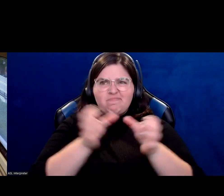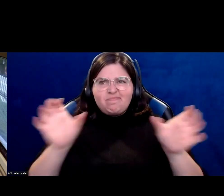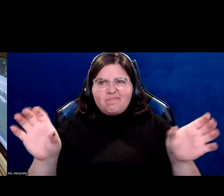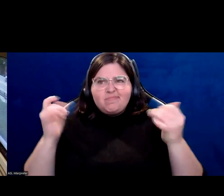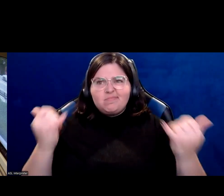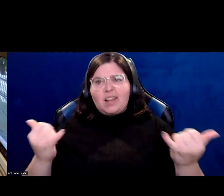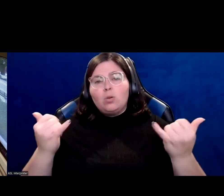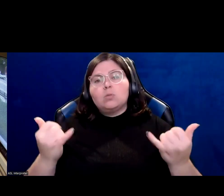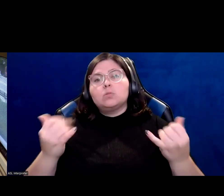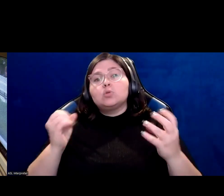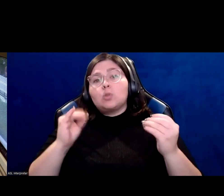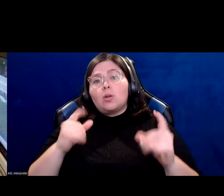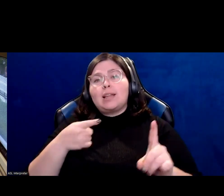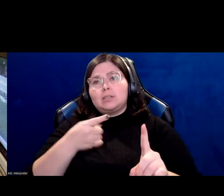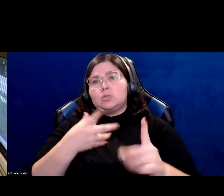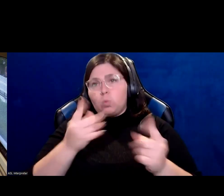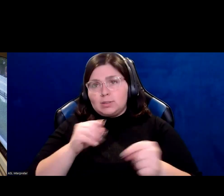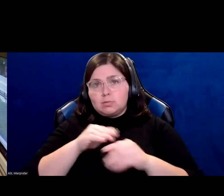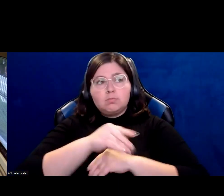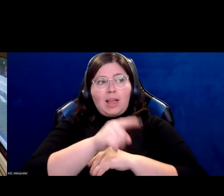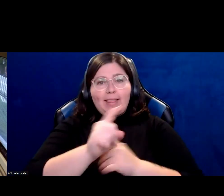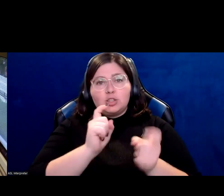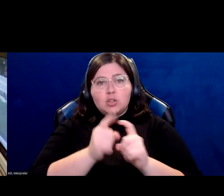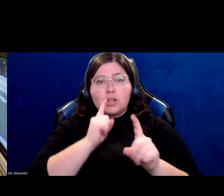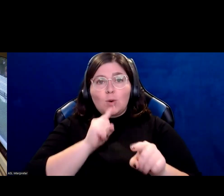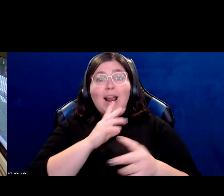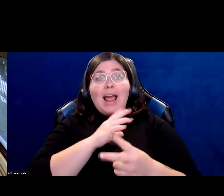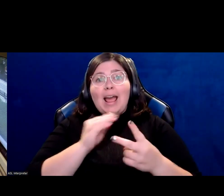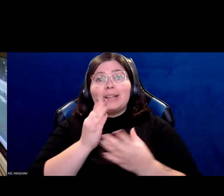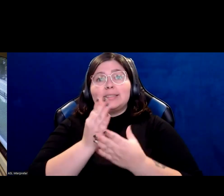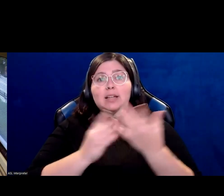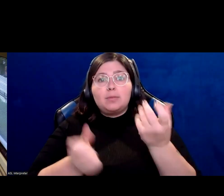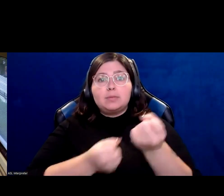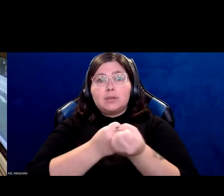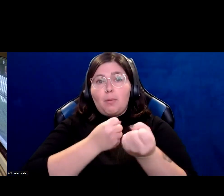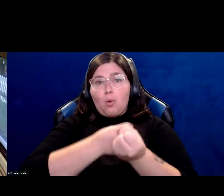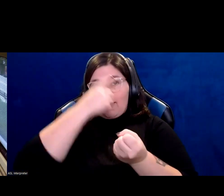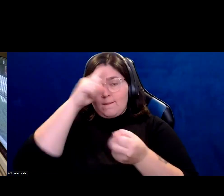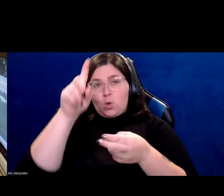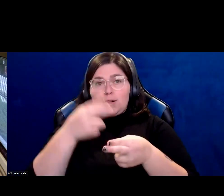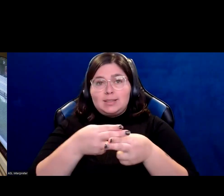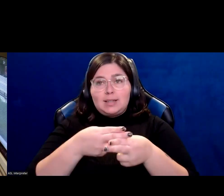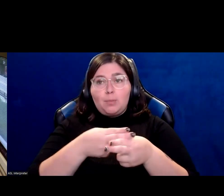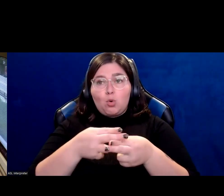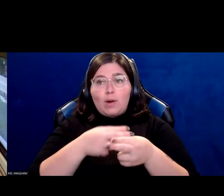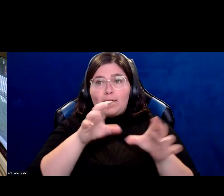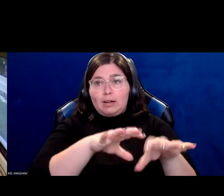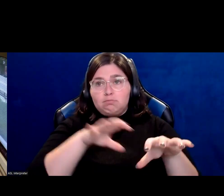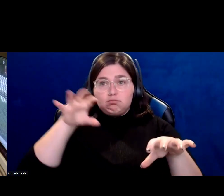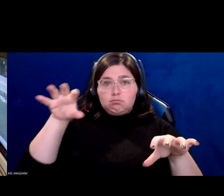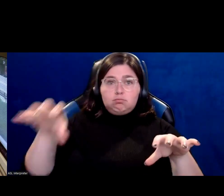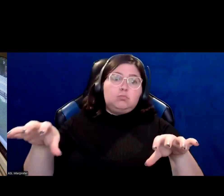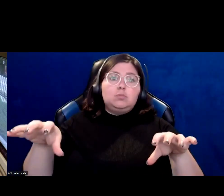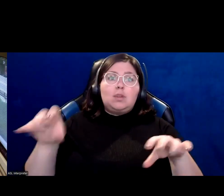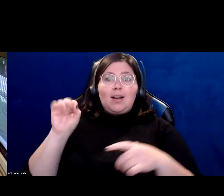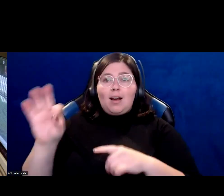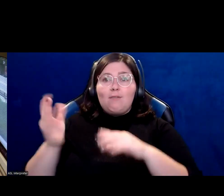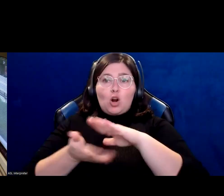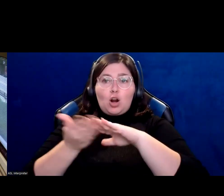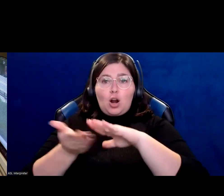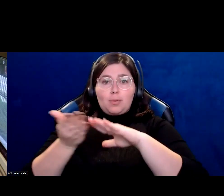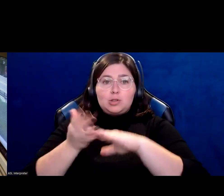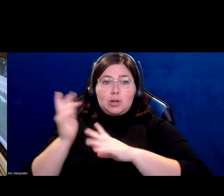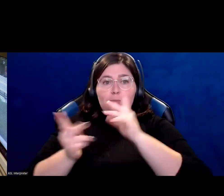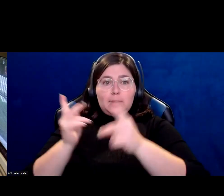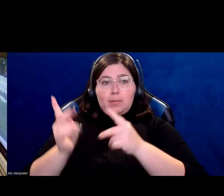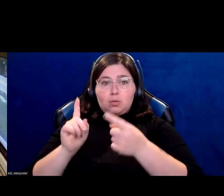related is what's driving this change order, as well as some support for temporary relocation of our operations folks to